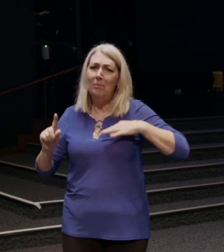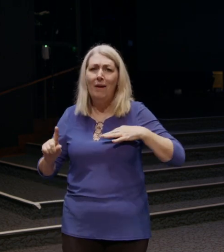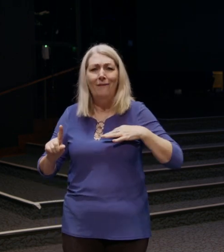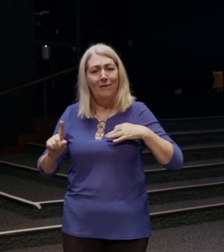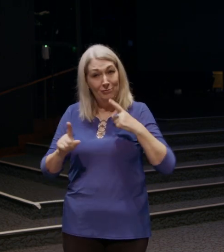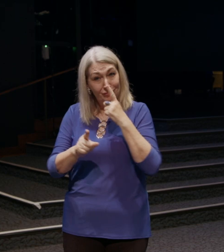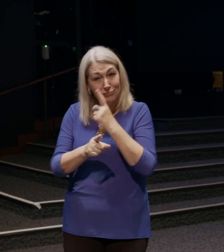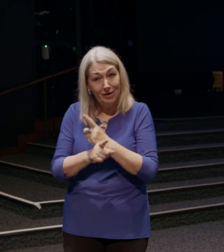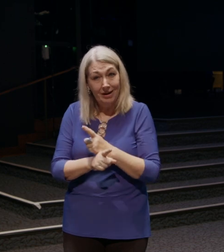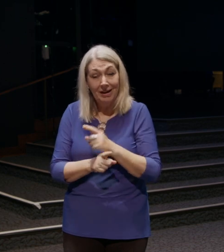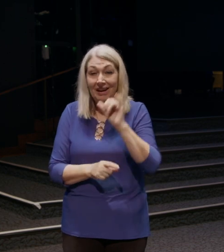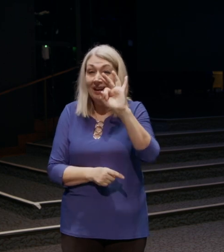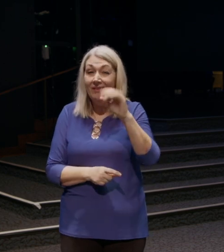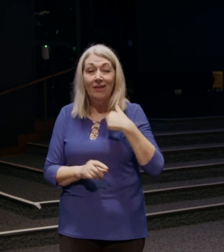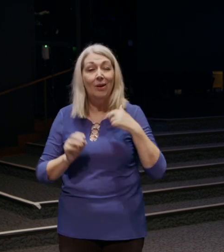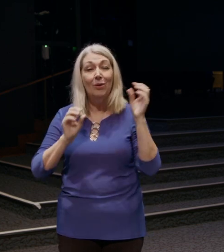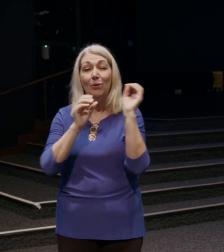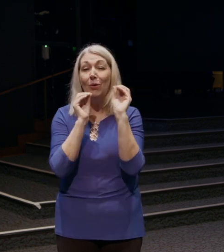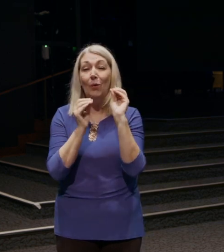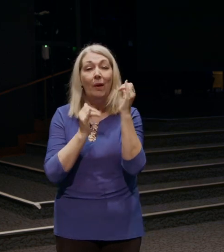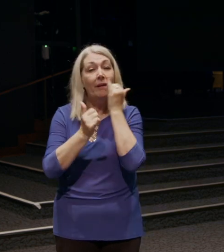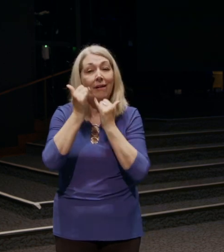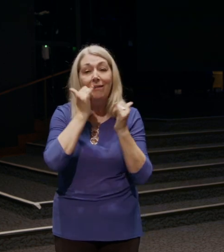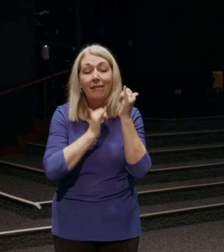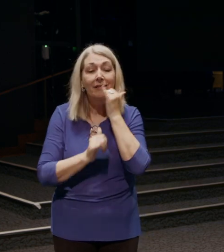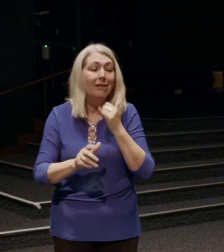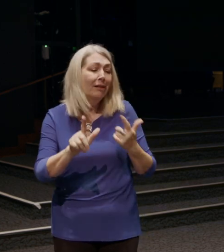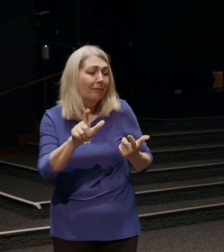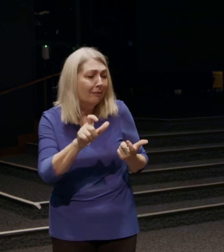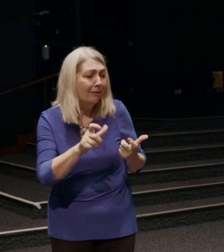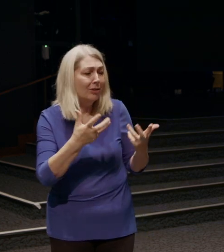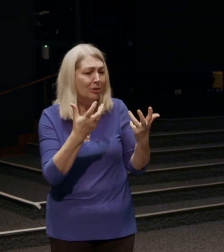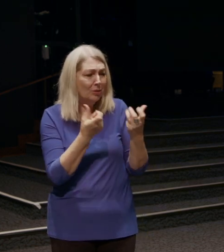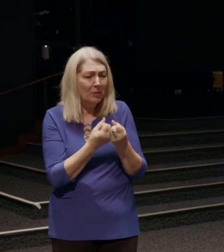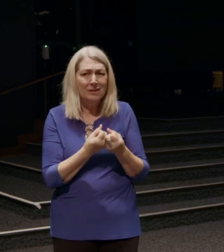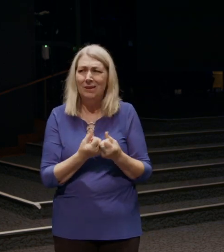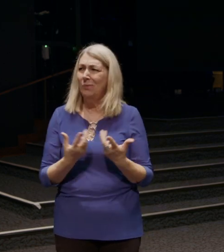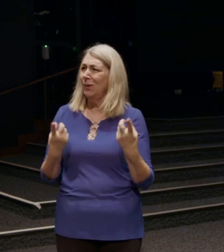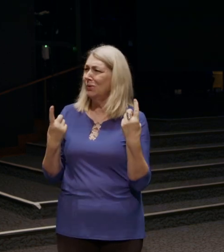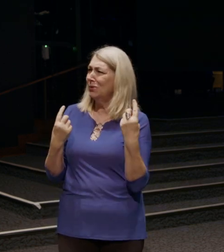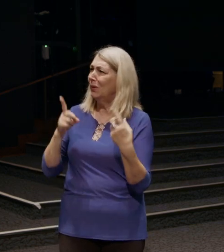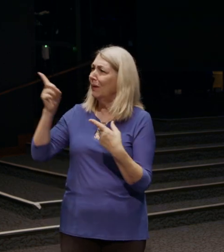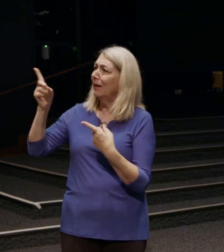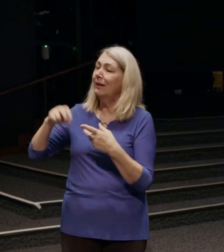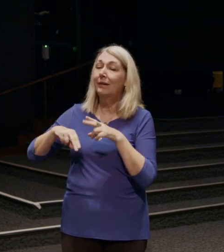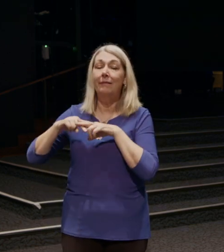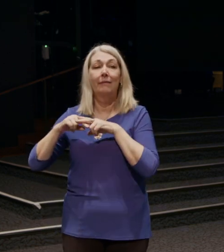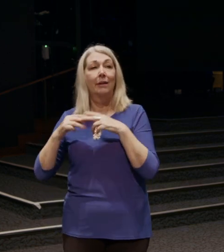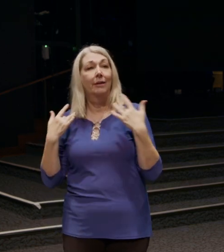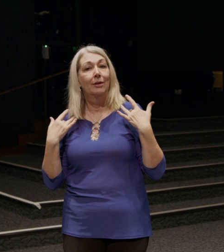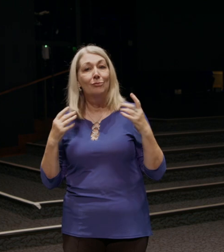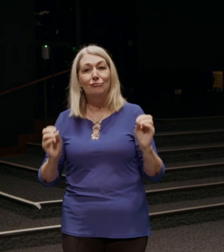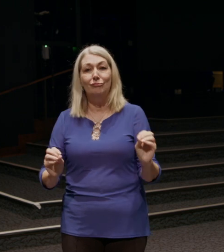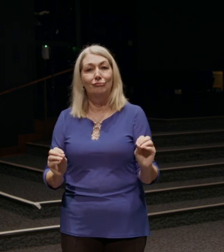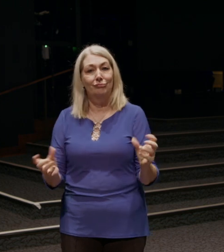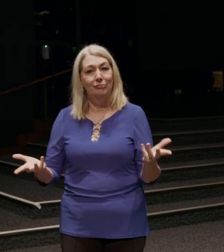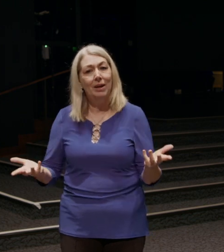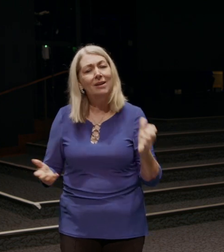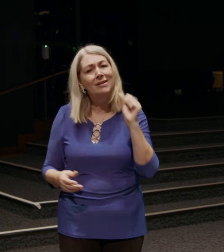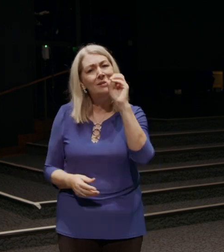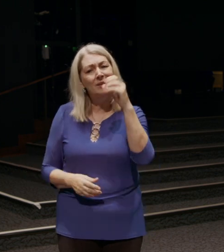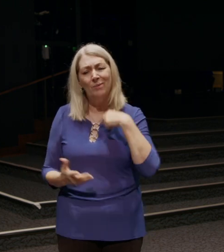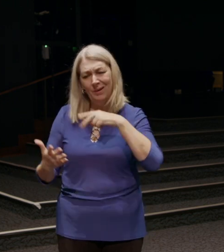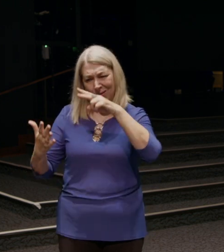for my blunders, what would actuaries actuate? So my initial thought